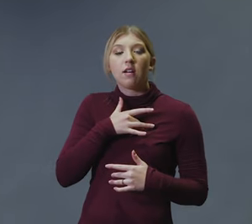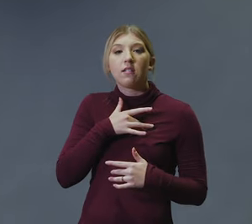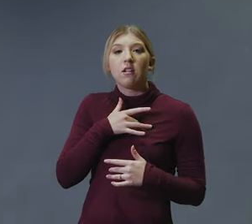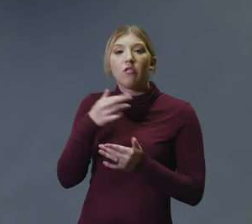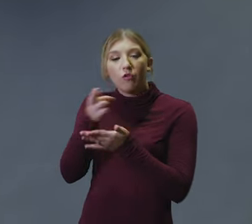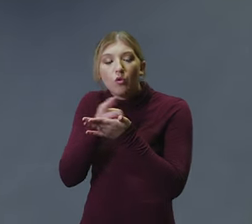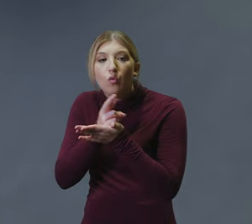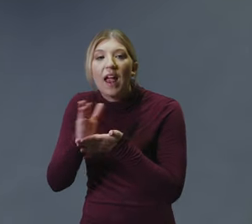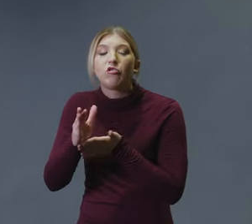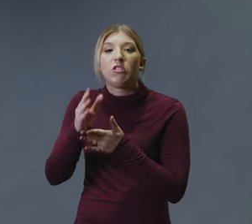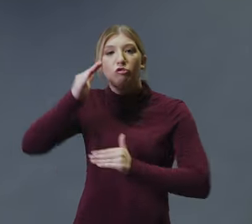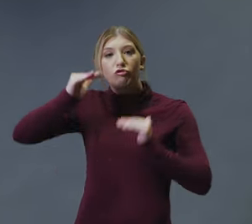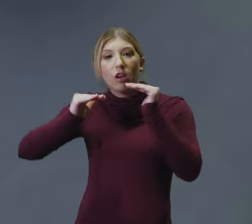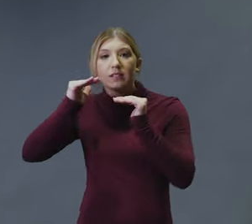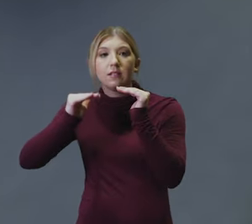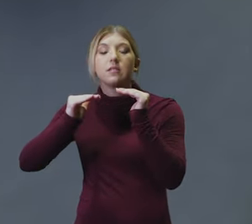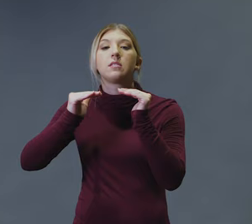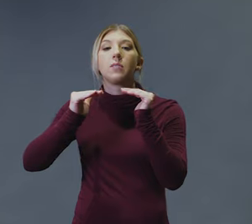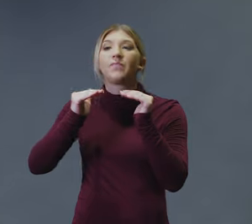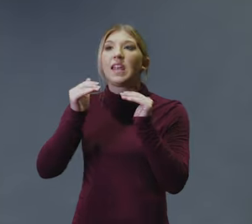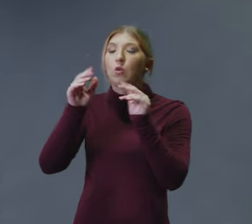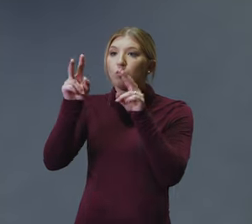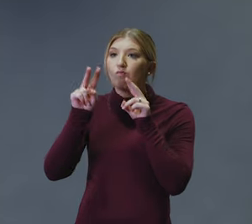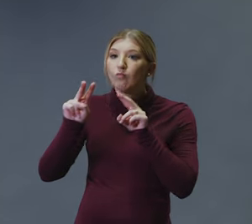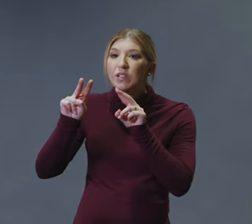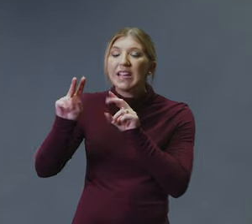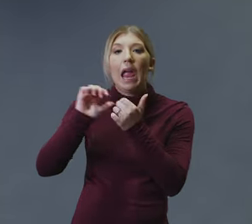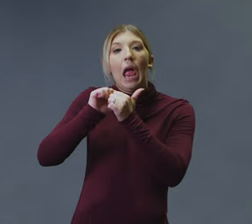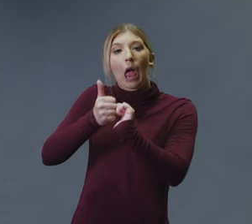and justice. And when we seek after him, how that